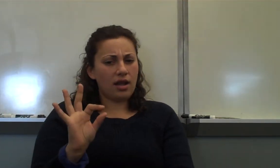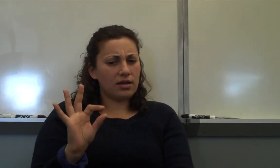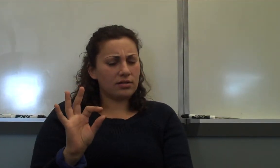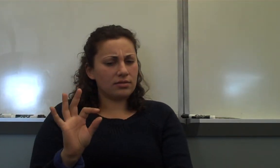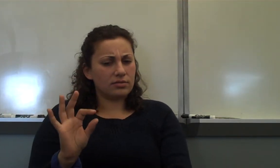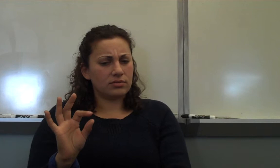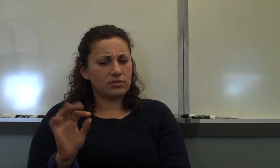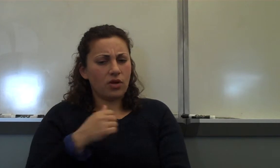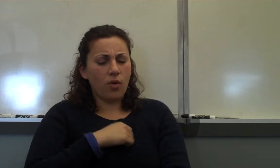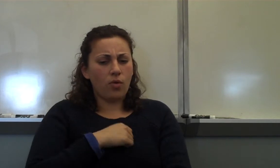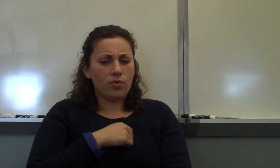90.103.